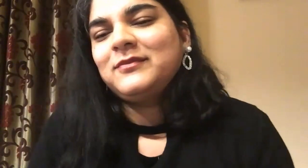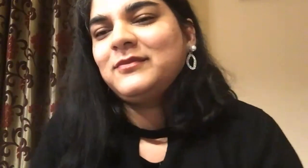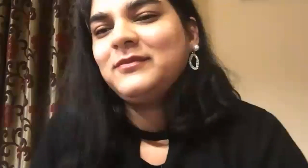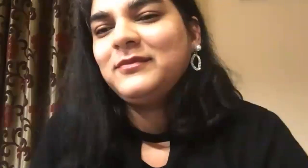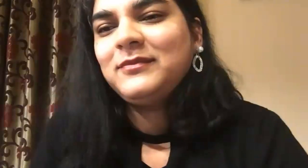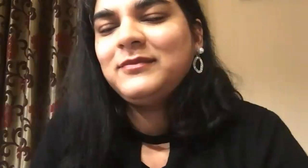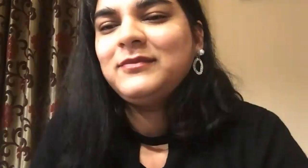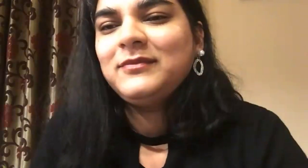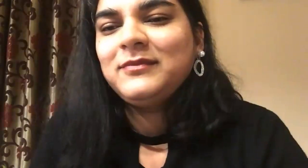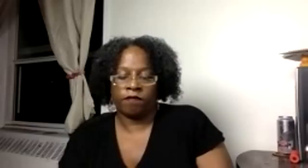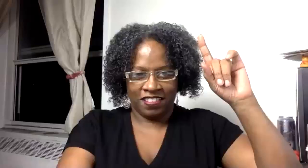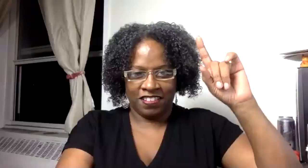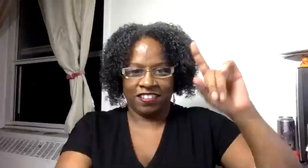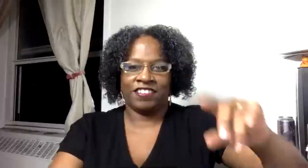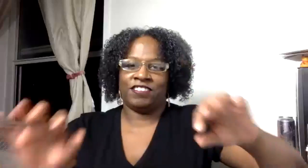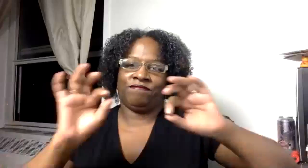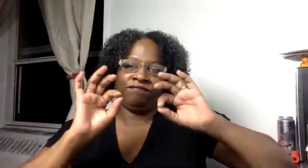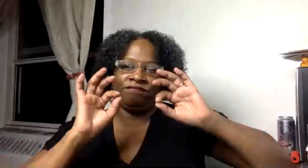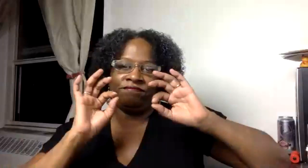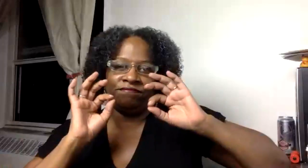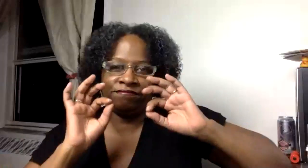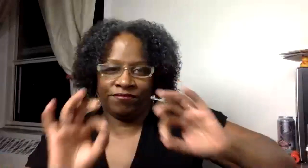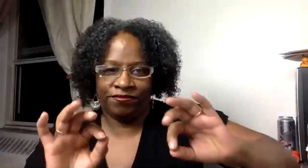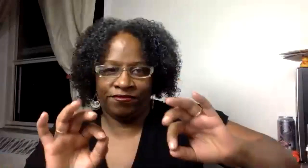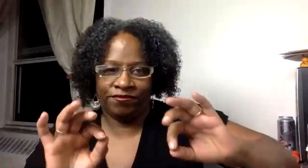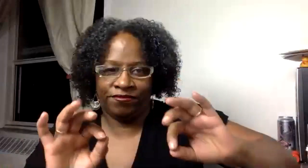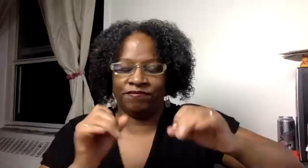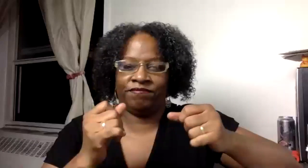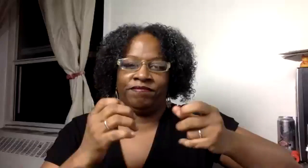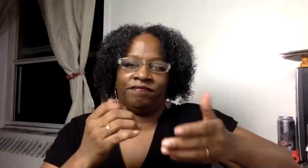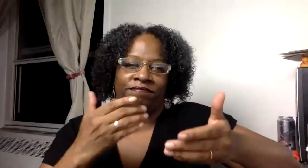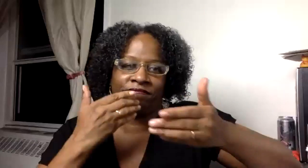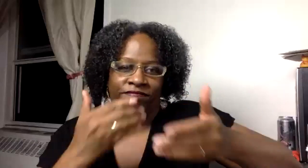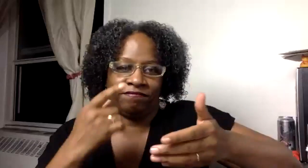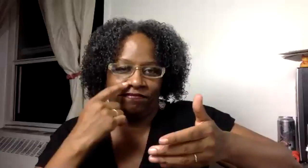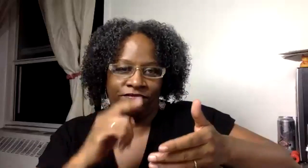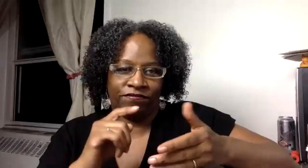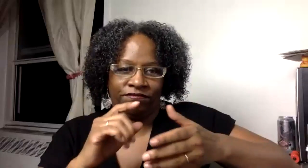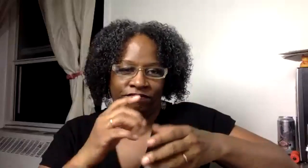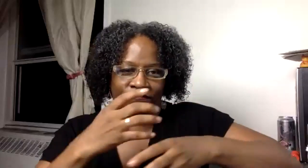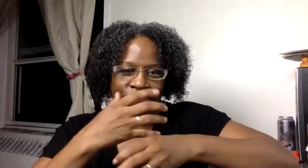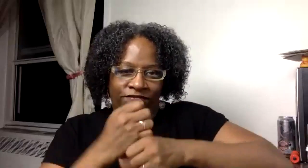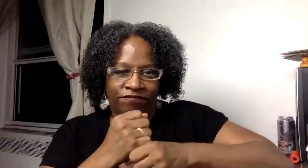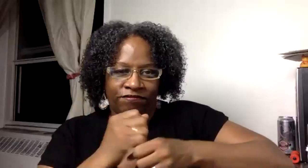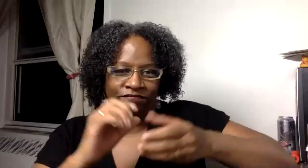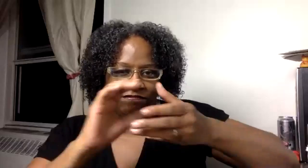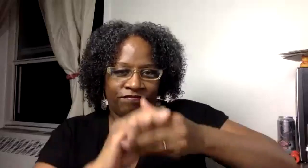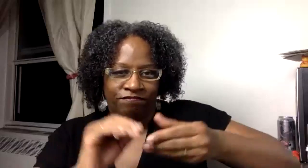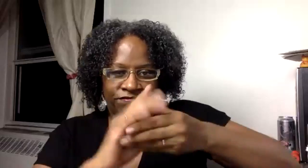Q button. To activate say press the button. Gallery view left, paren Alt plus F2 right, paren button. To